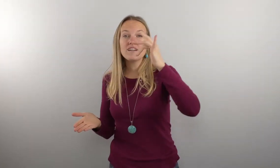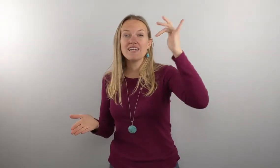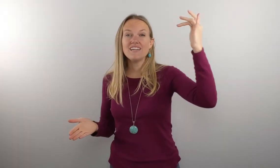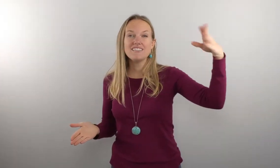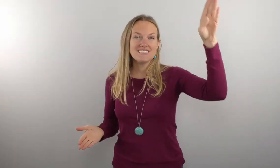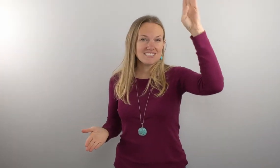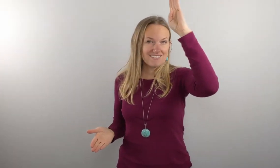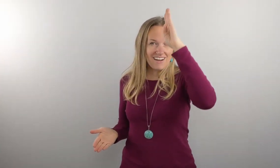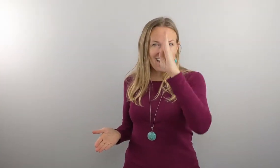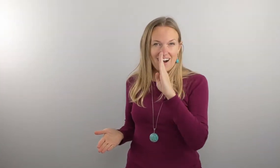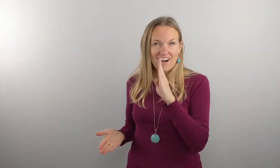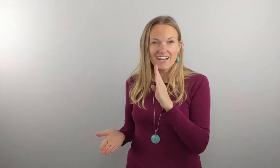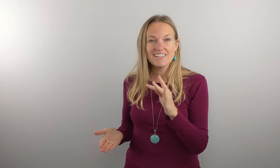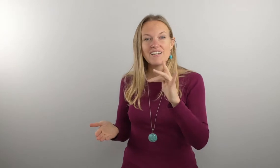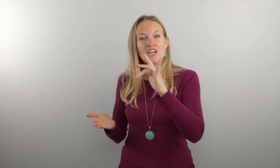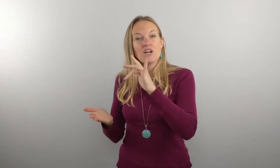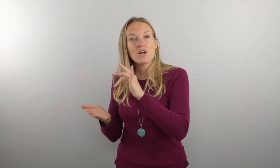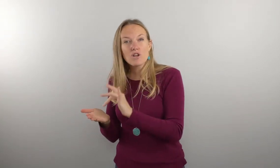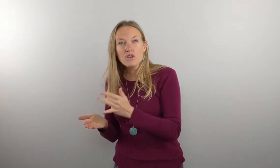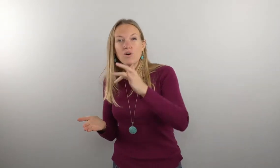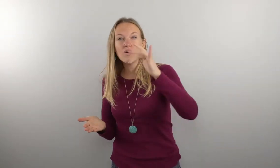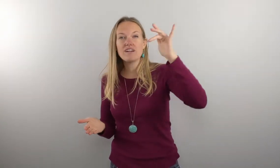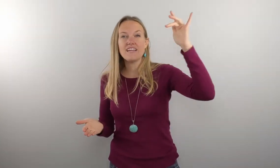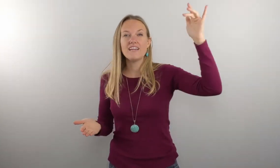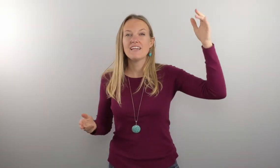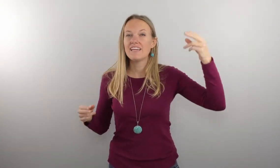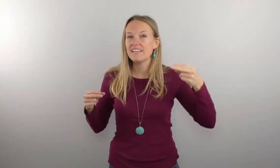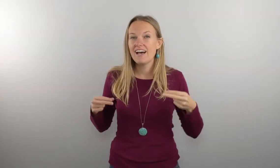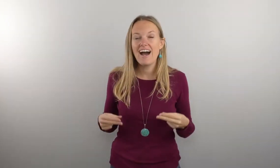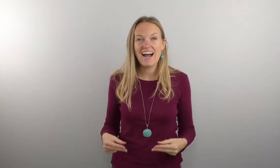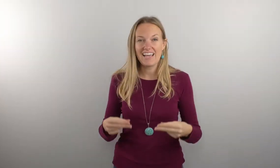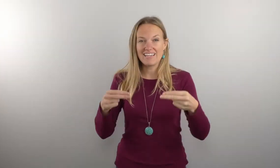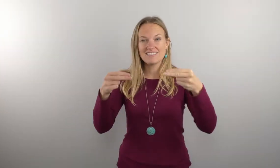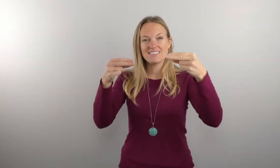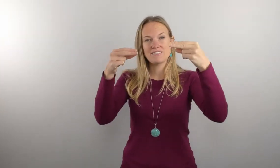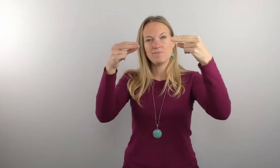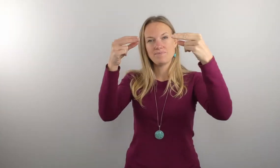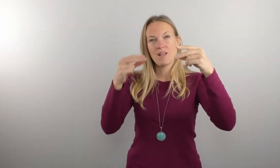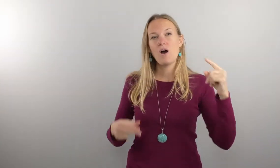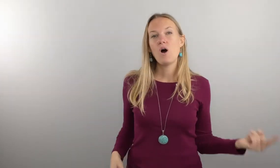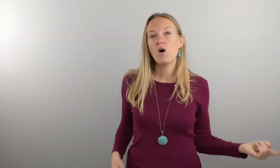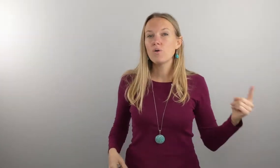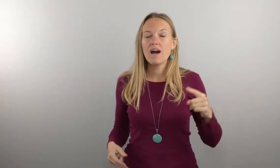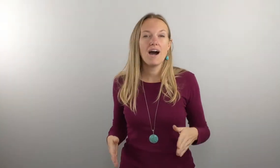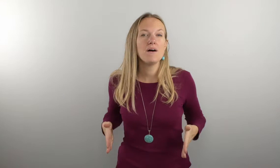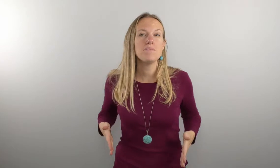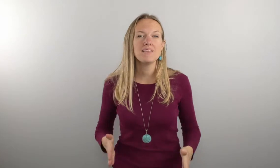Glory to God, glory in the highest. O come,